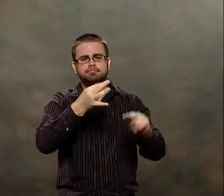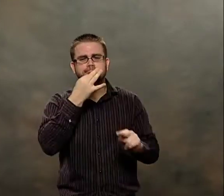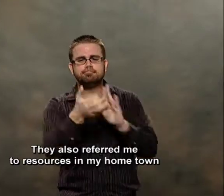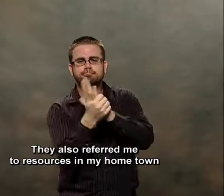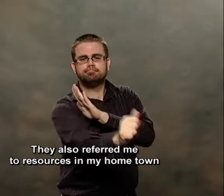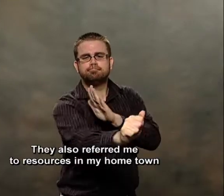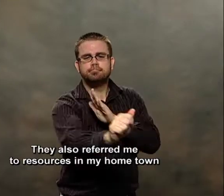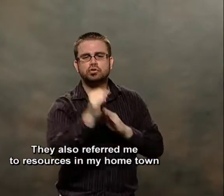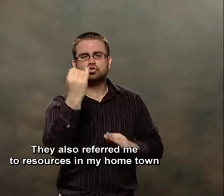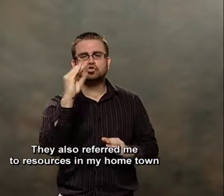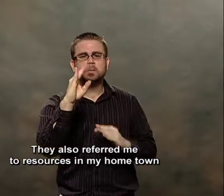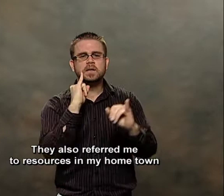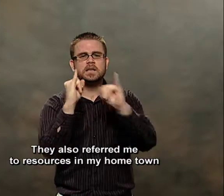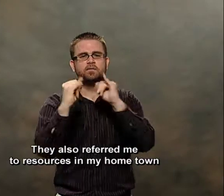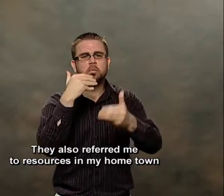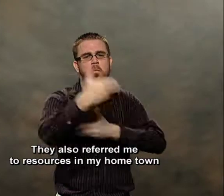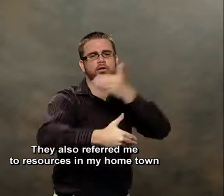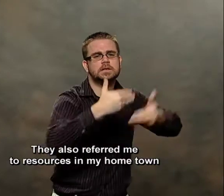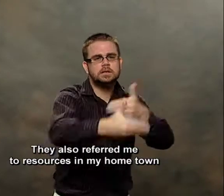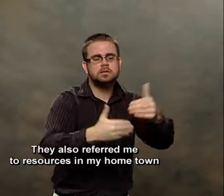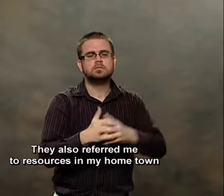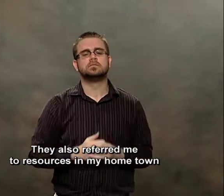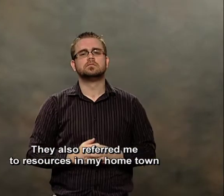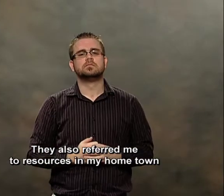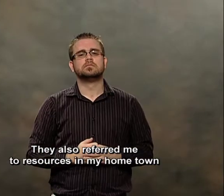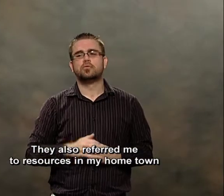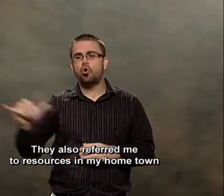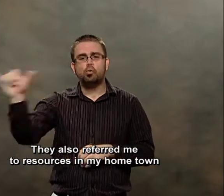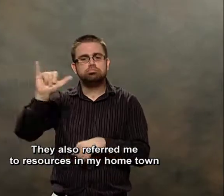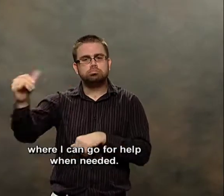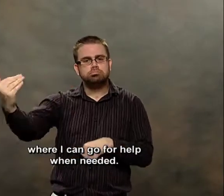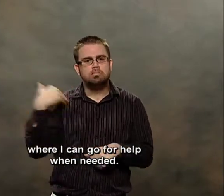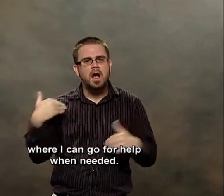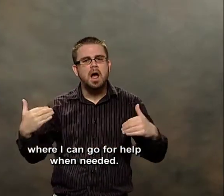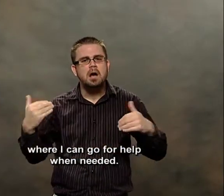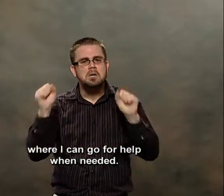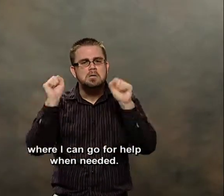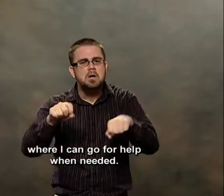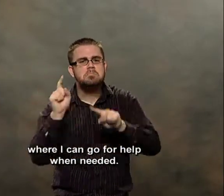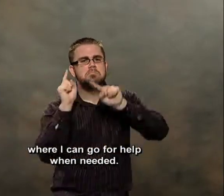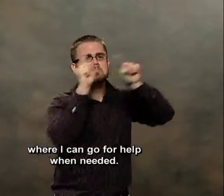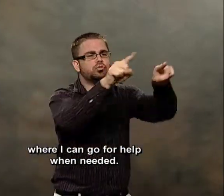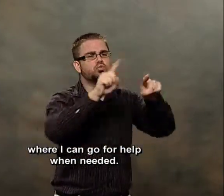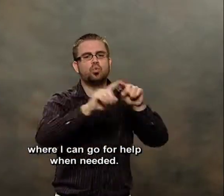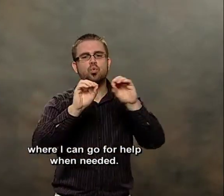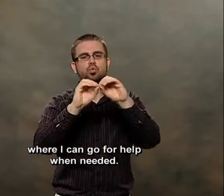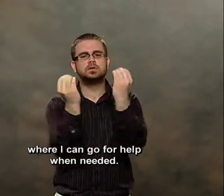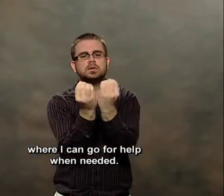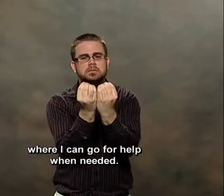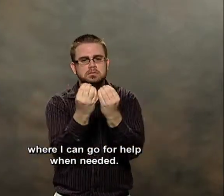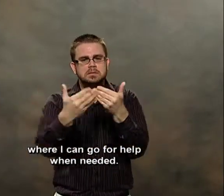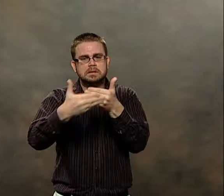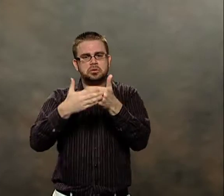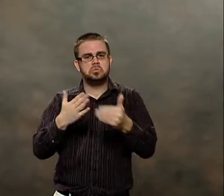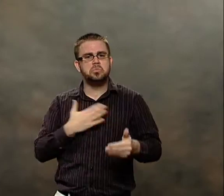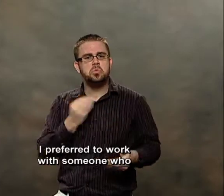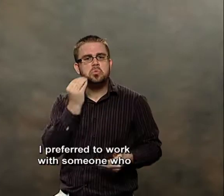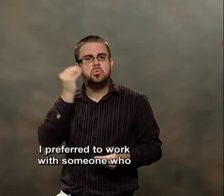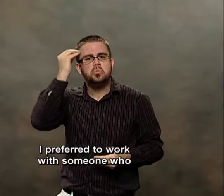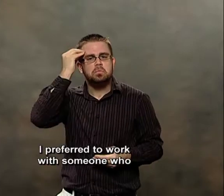They also referred me to resources in my hometown where I could go for help when needed. I preferred to